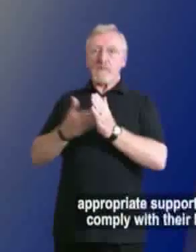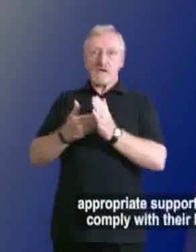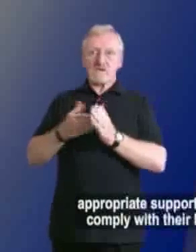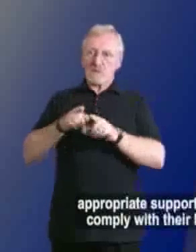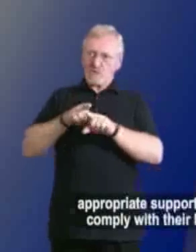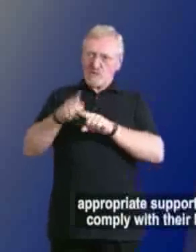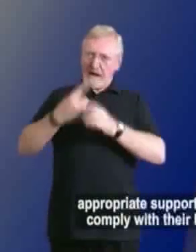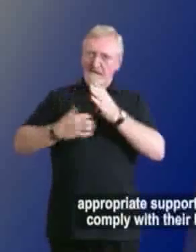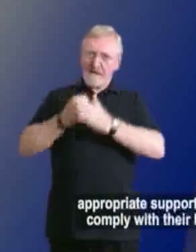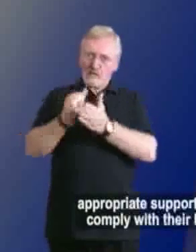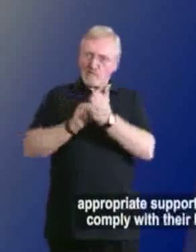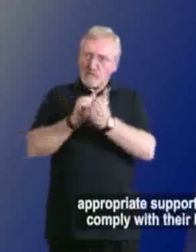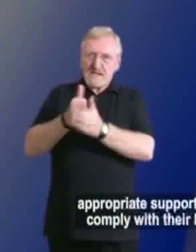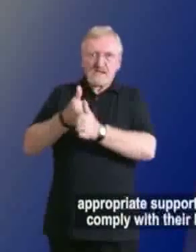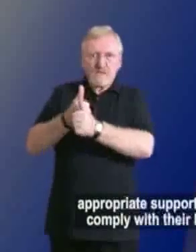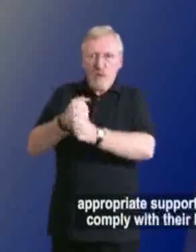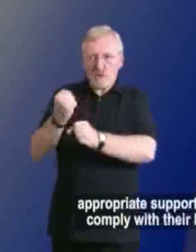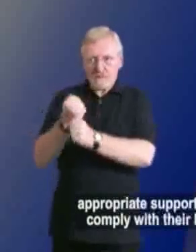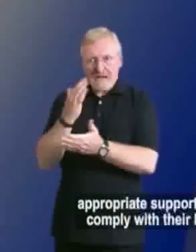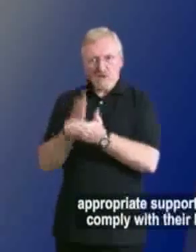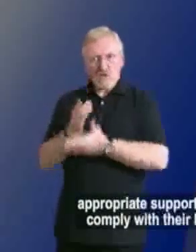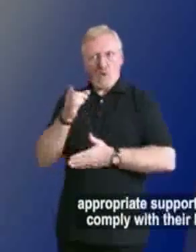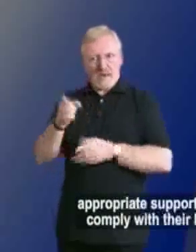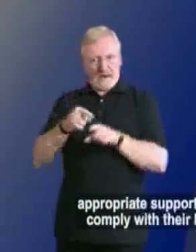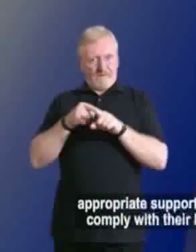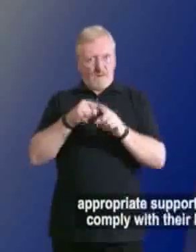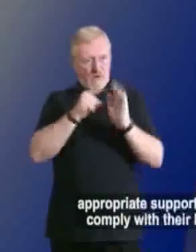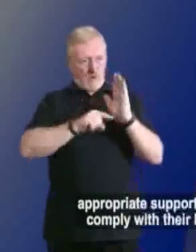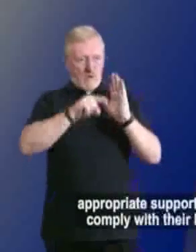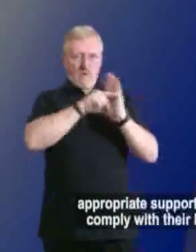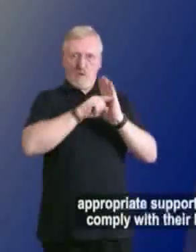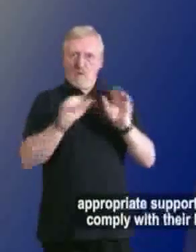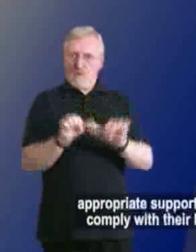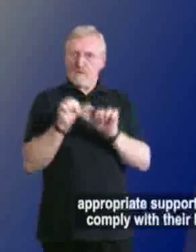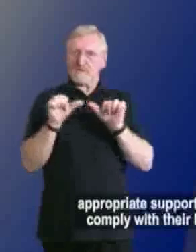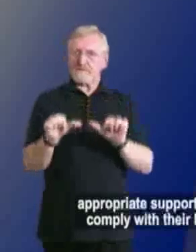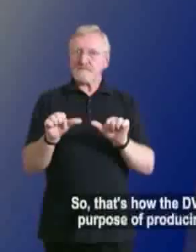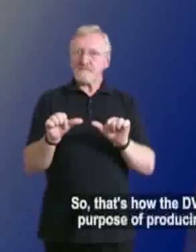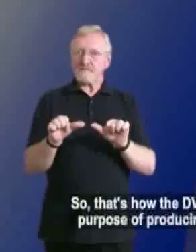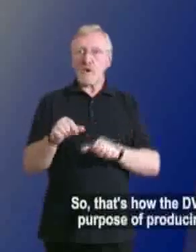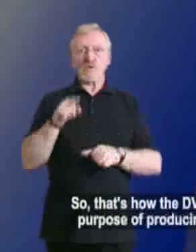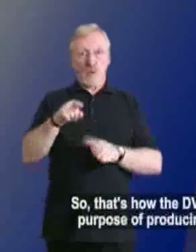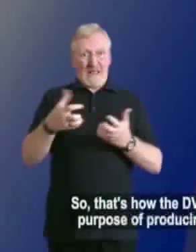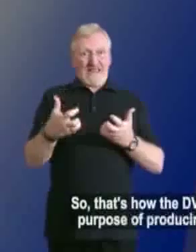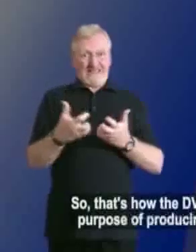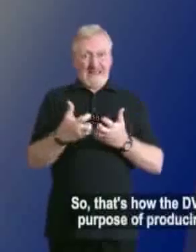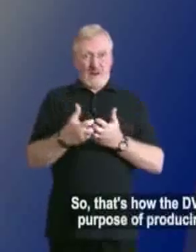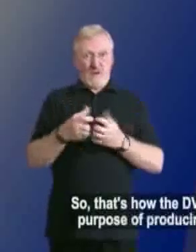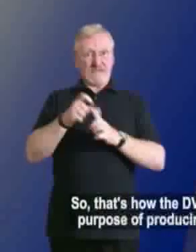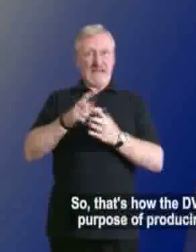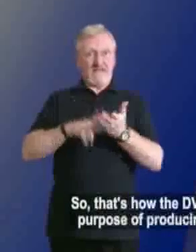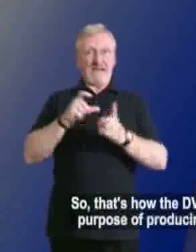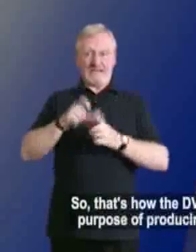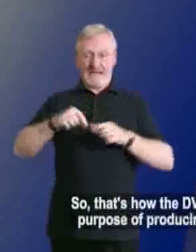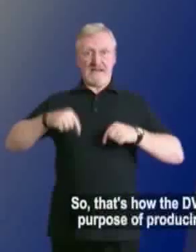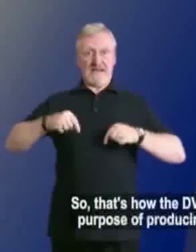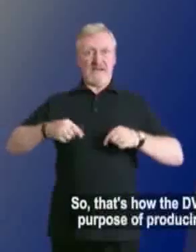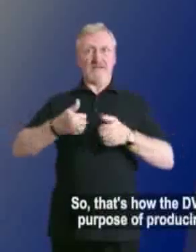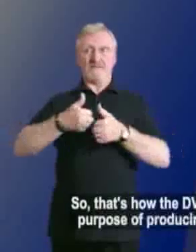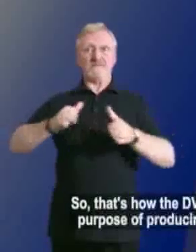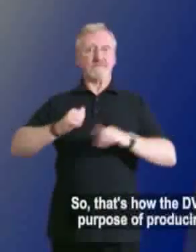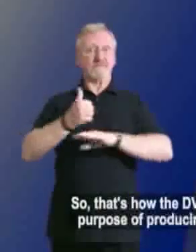seek appropriate support to ensure that they could comply with their legislative requirements. So that's how the DVD has come